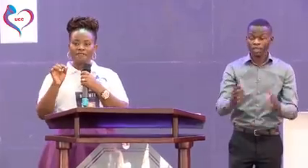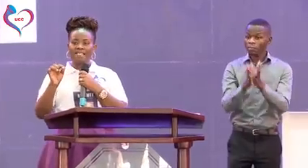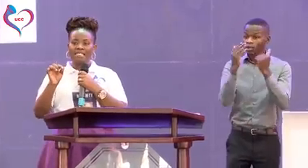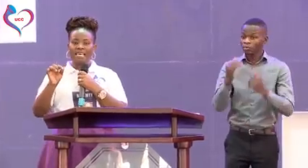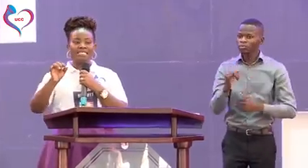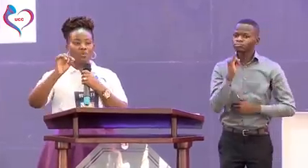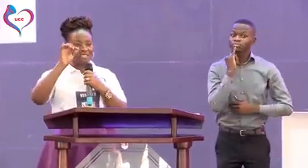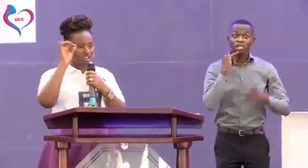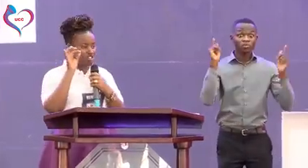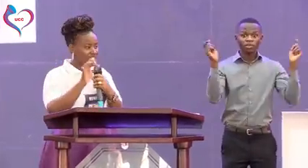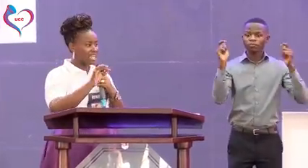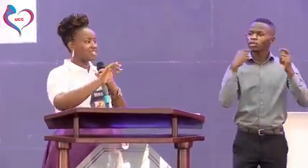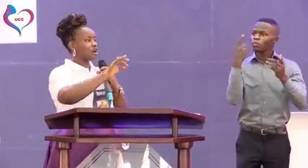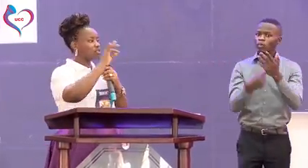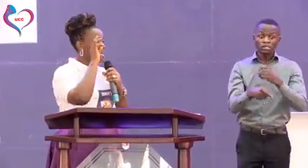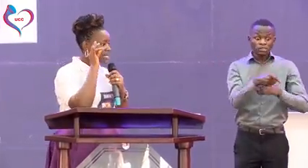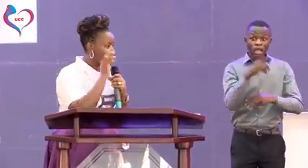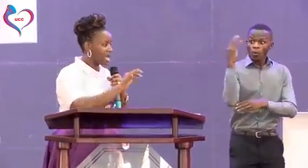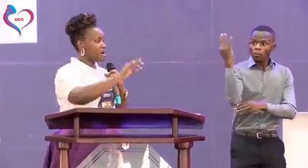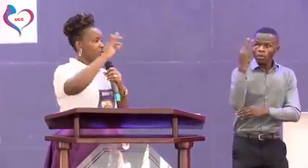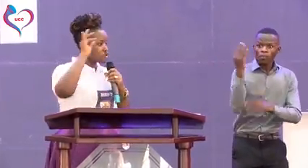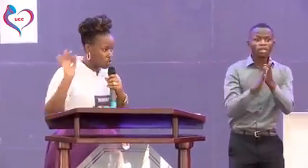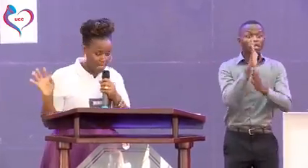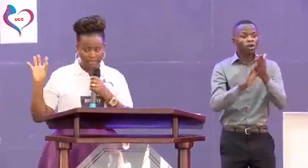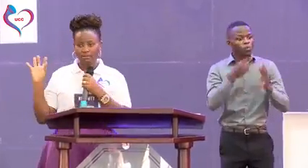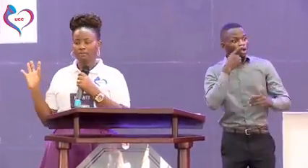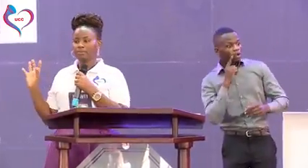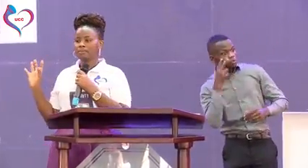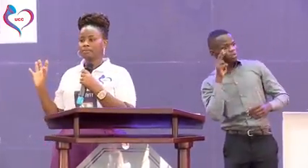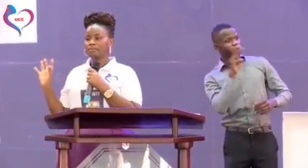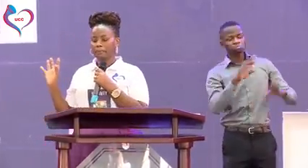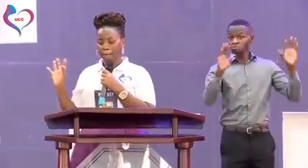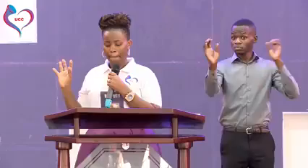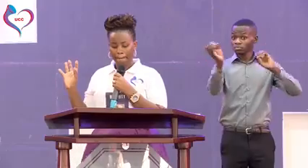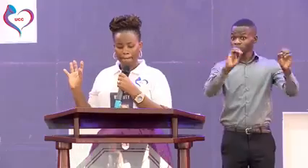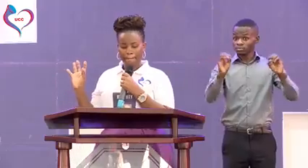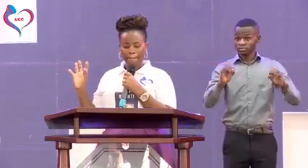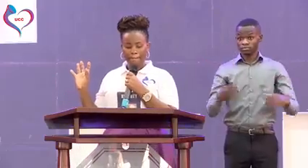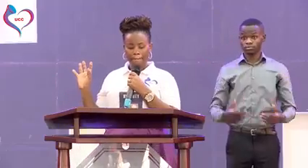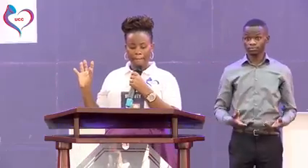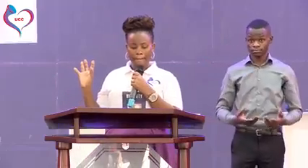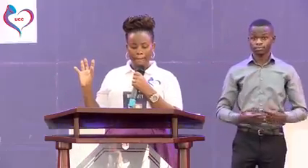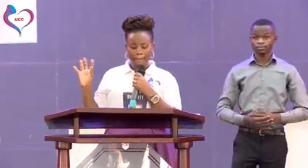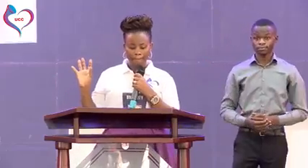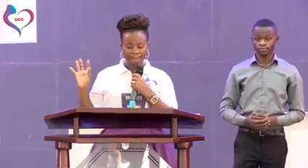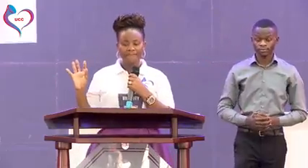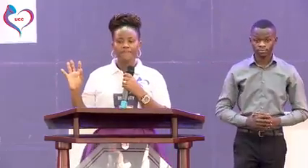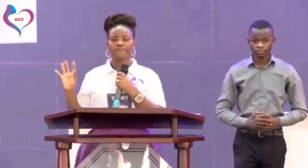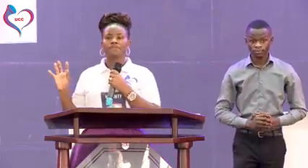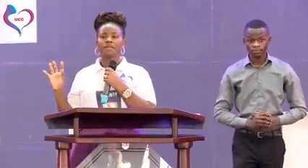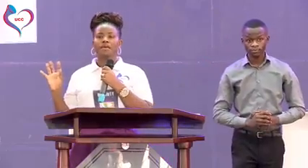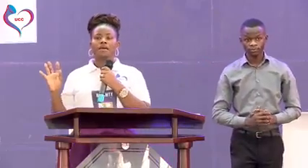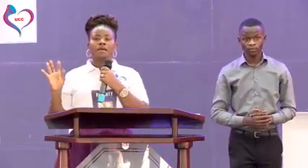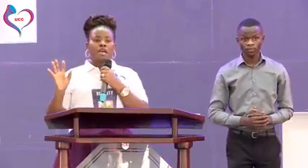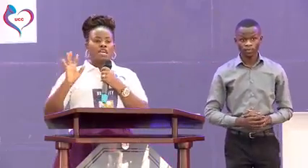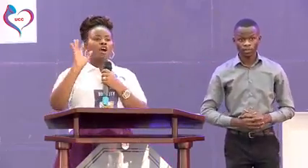Isaiah testifies and says he was a creature that was not admirable to look at. Isaiah yogera nagamba nti kyali kitonde